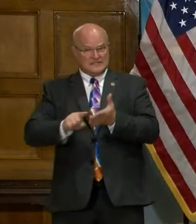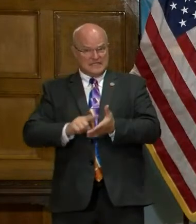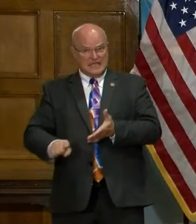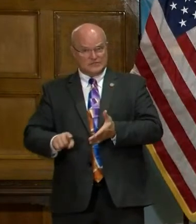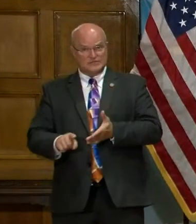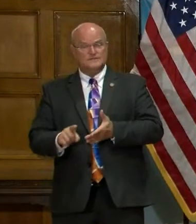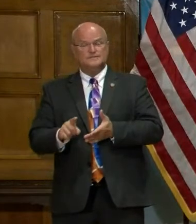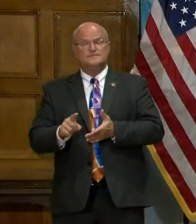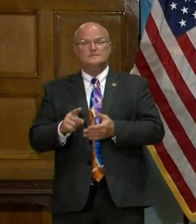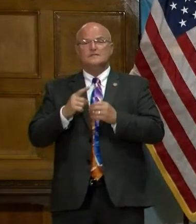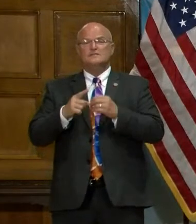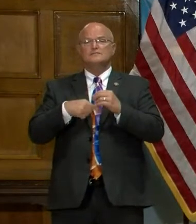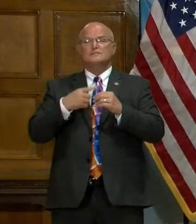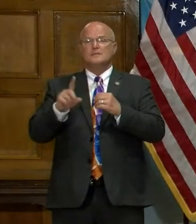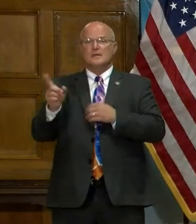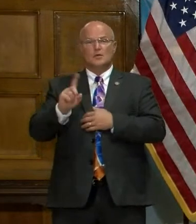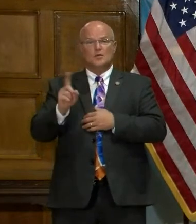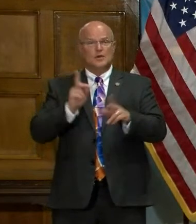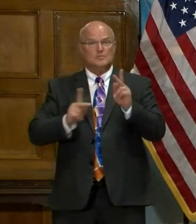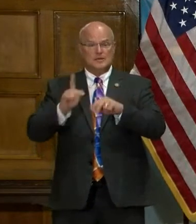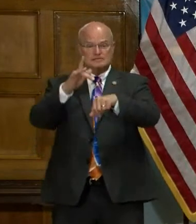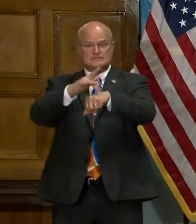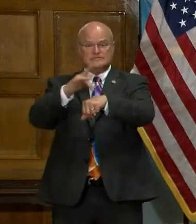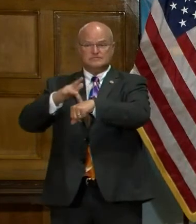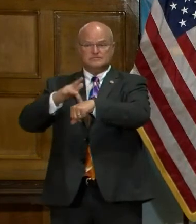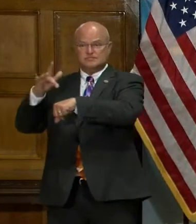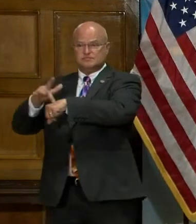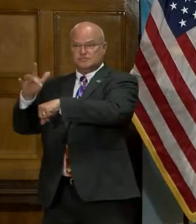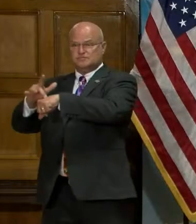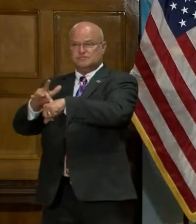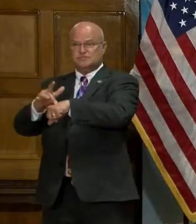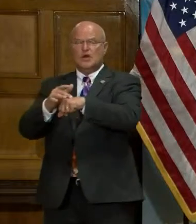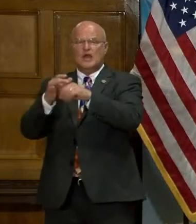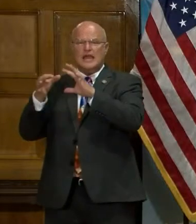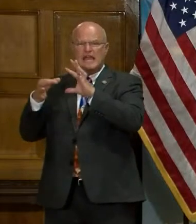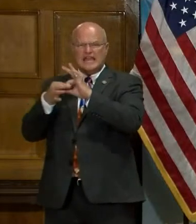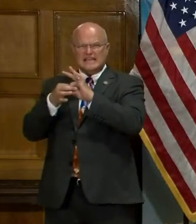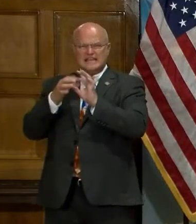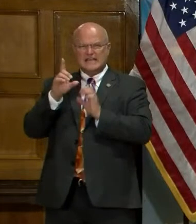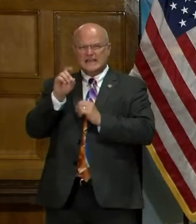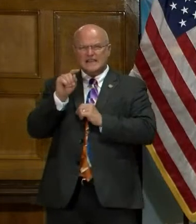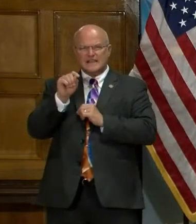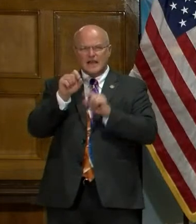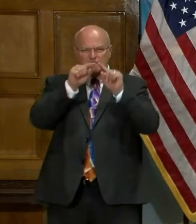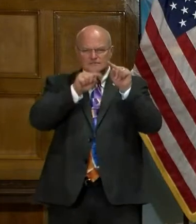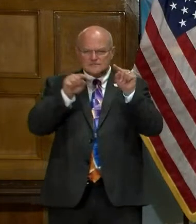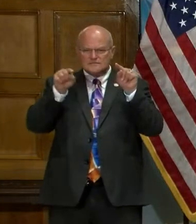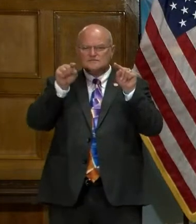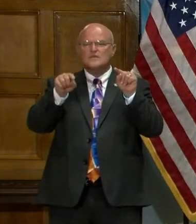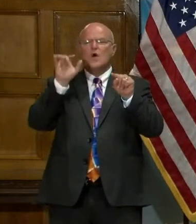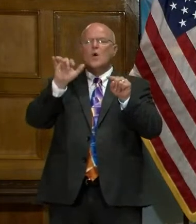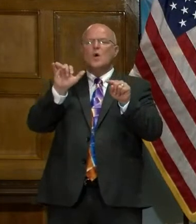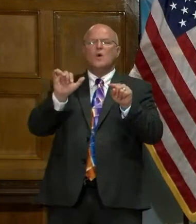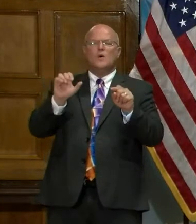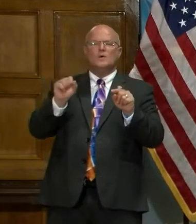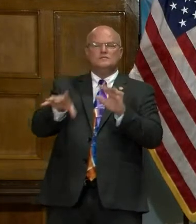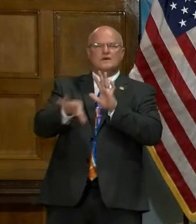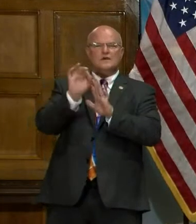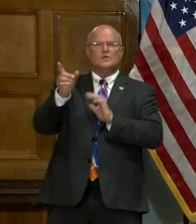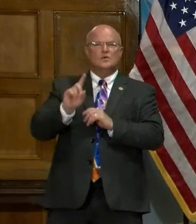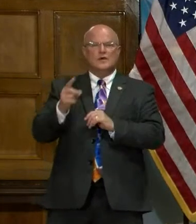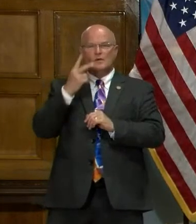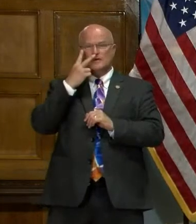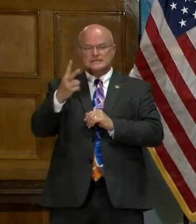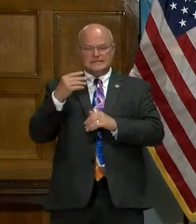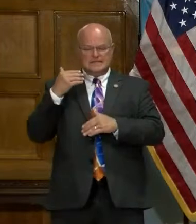investigations about where people have been. We want to try and connect those dots, and when we